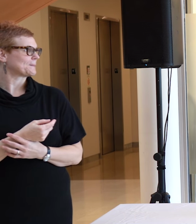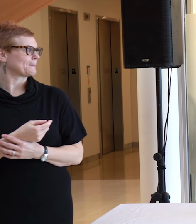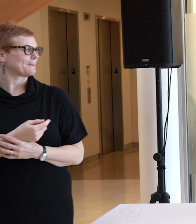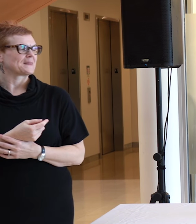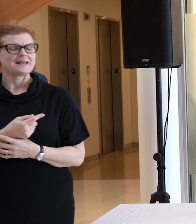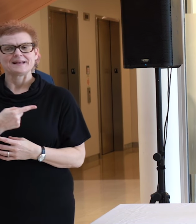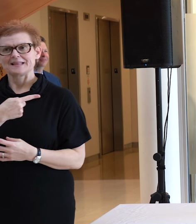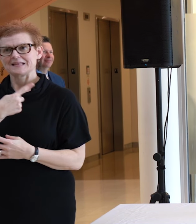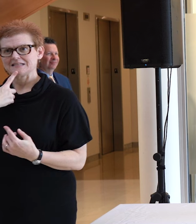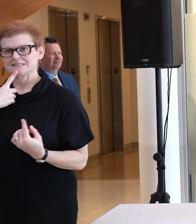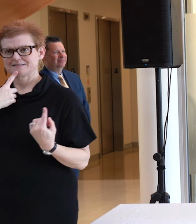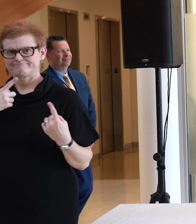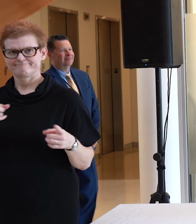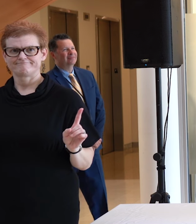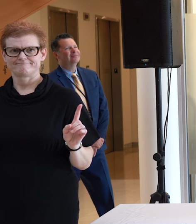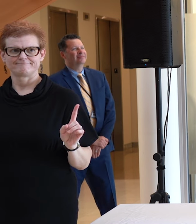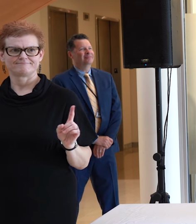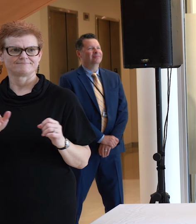this proclamation.